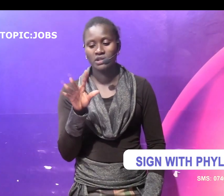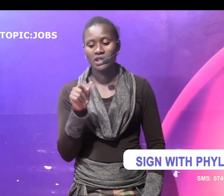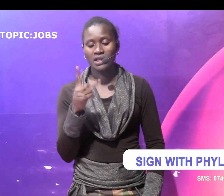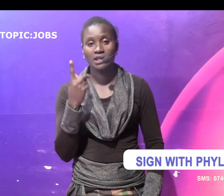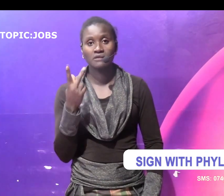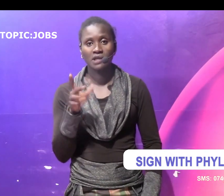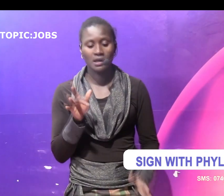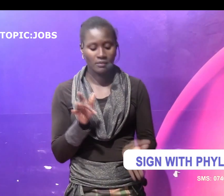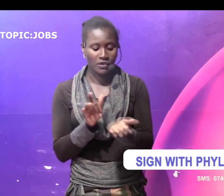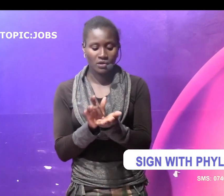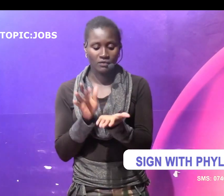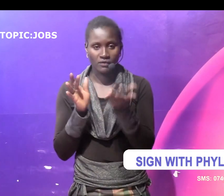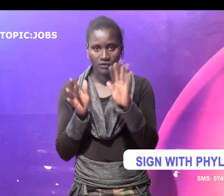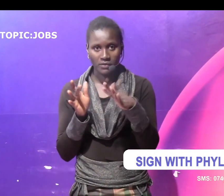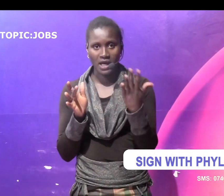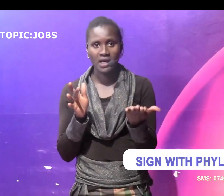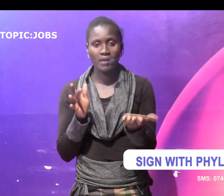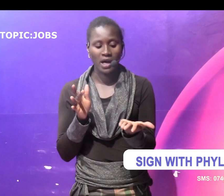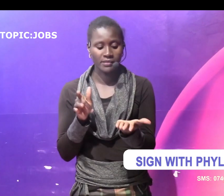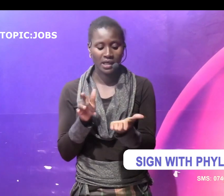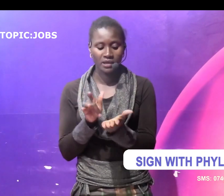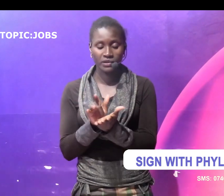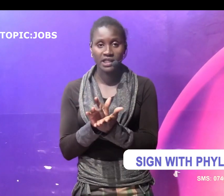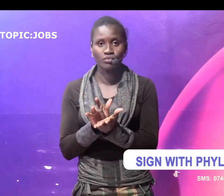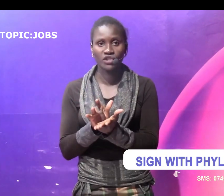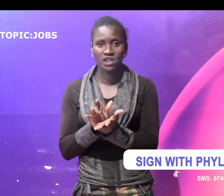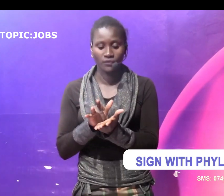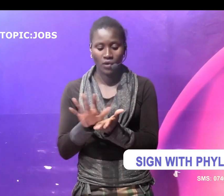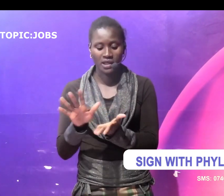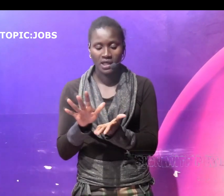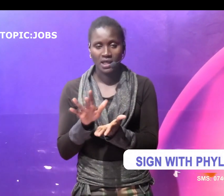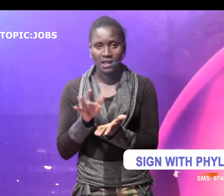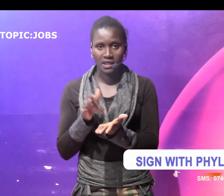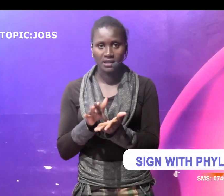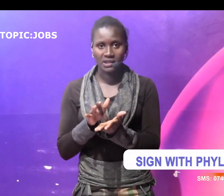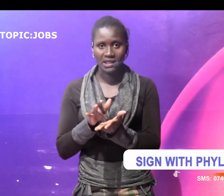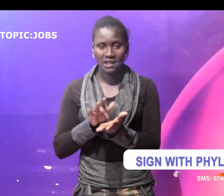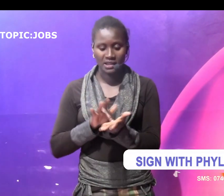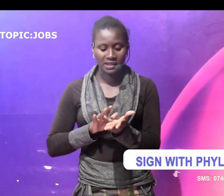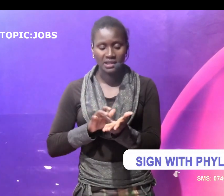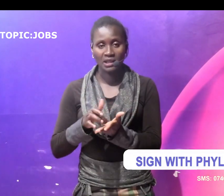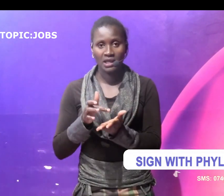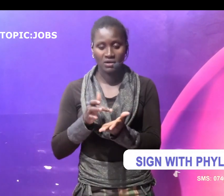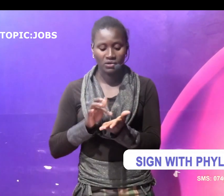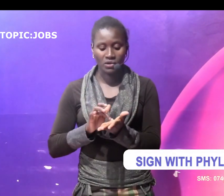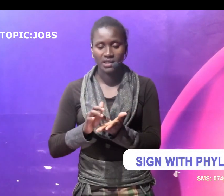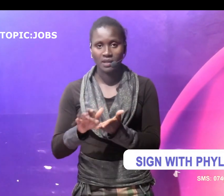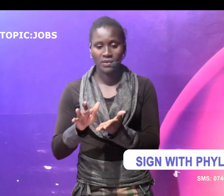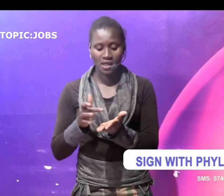index finger. From the other palm hand, we'll just push it forward. Like this is like slightly like you're drawing something,